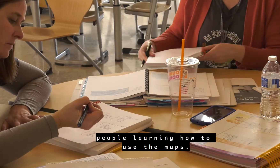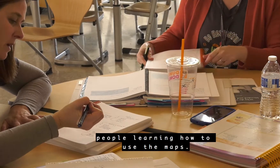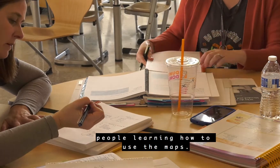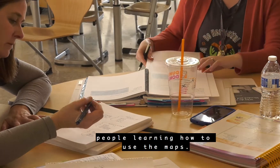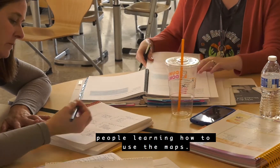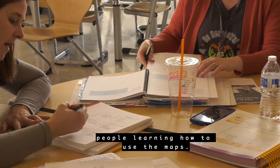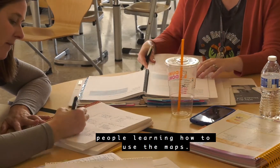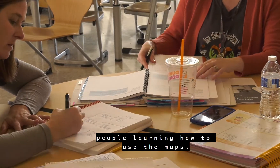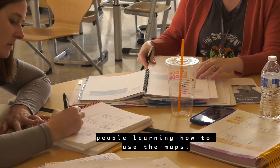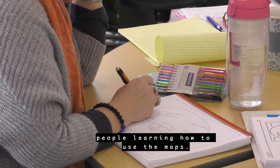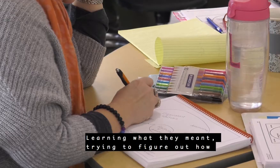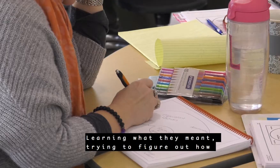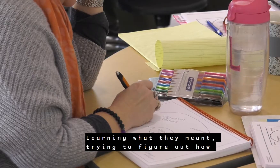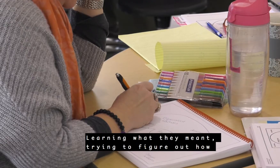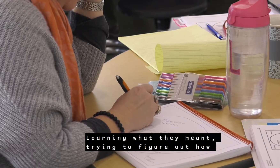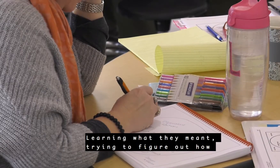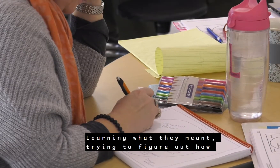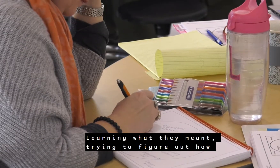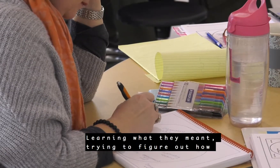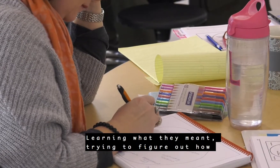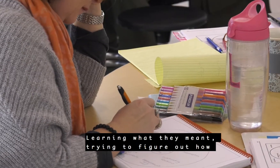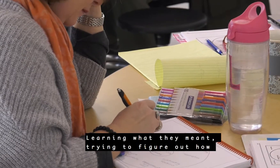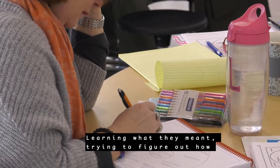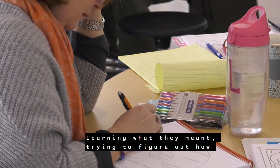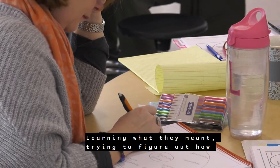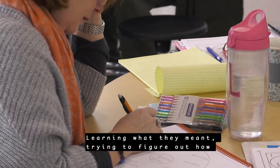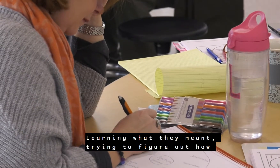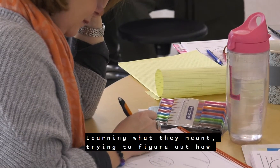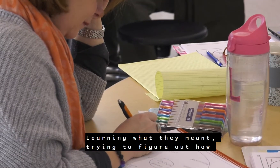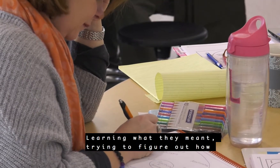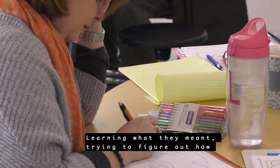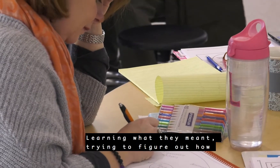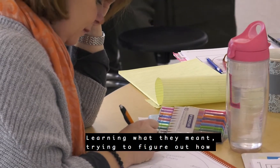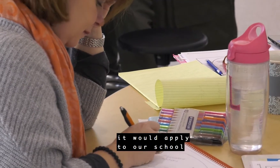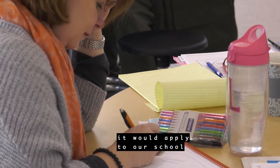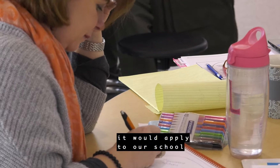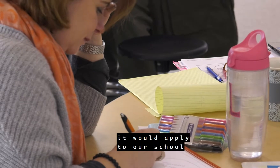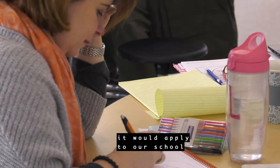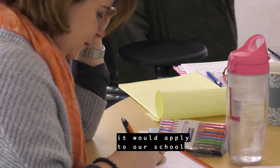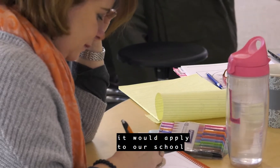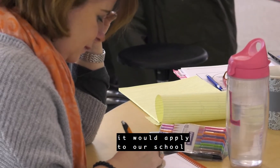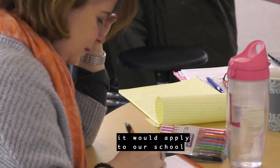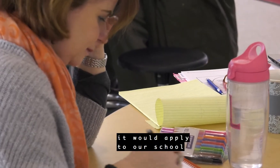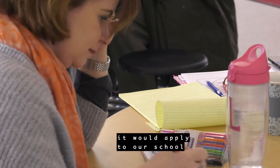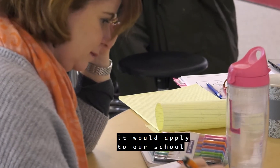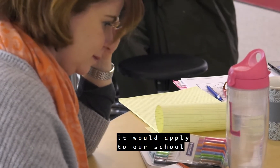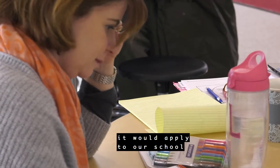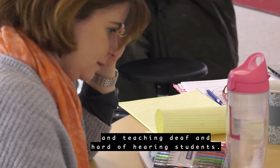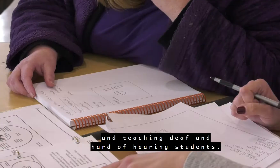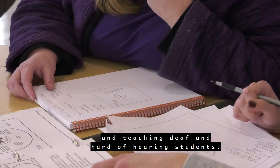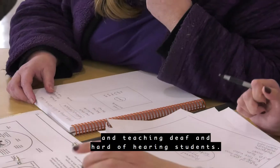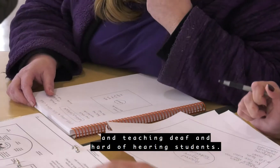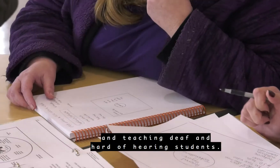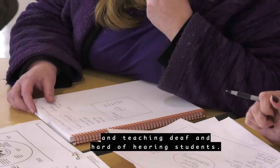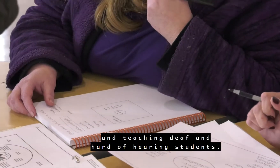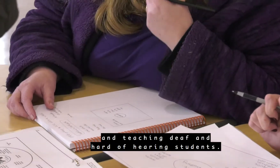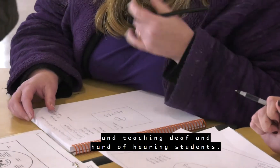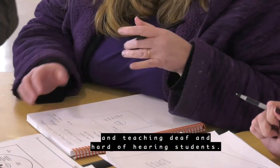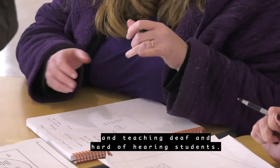how to use the maps, learning what they meant, trying to figure out how it would apply to our school and teaching deaf and hard-of